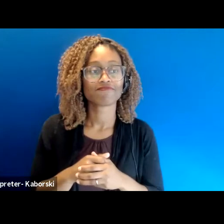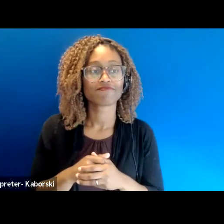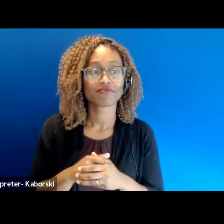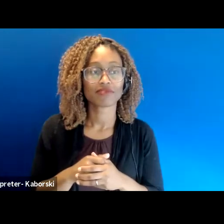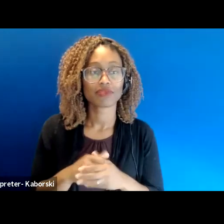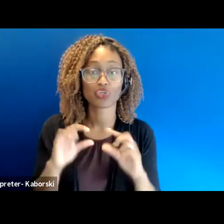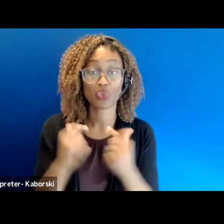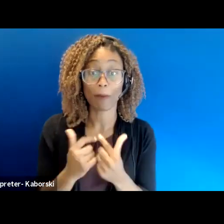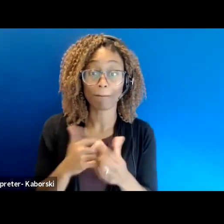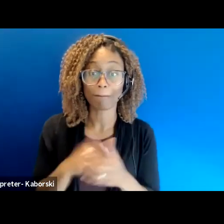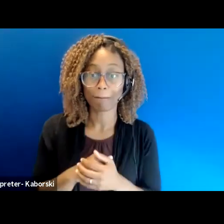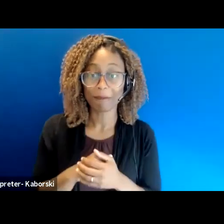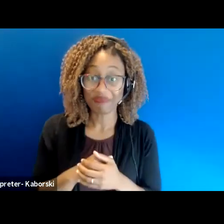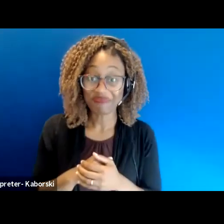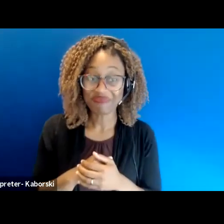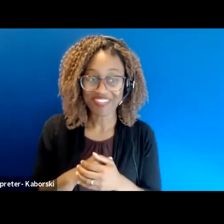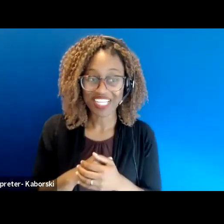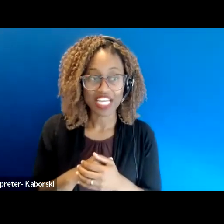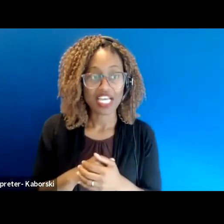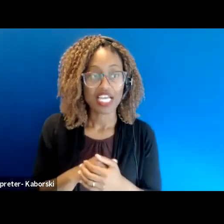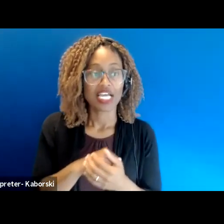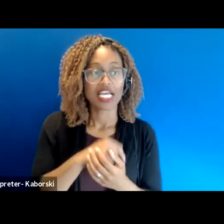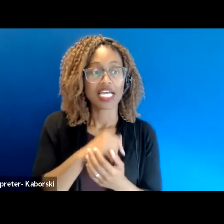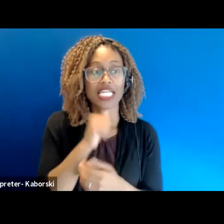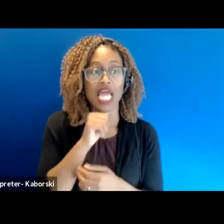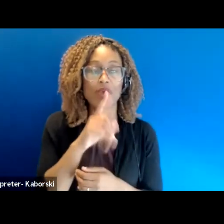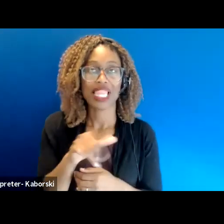group. It wasn't really kind of